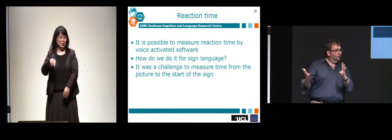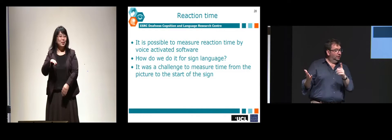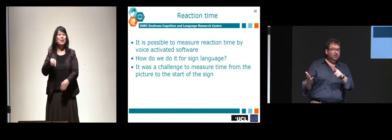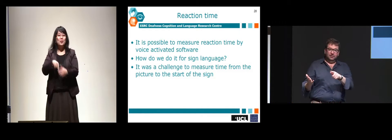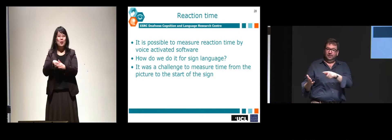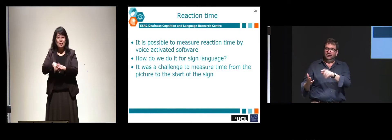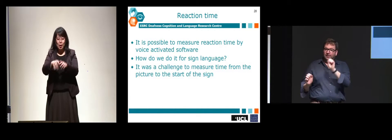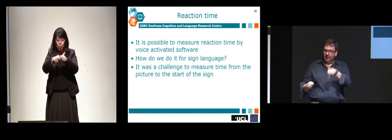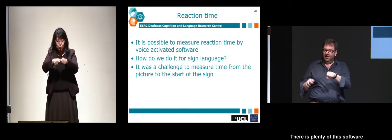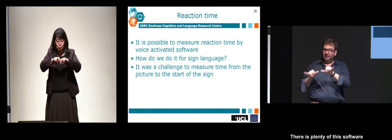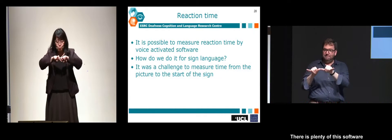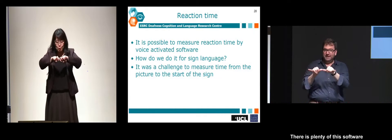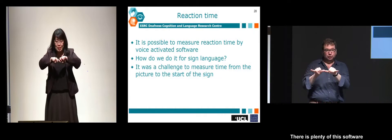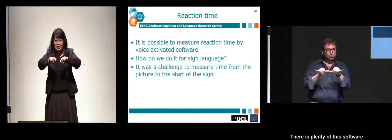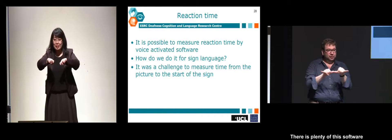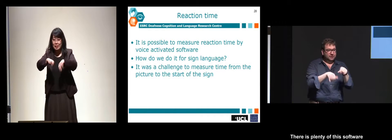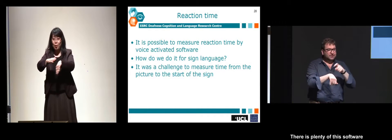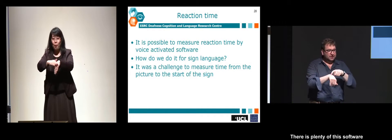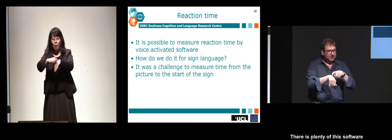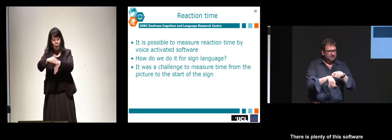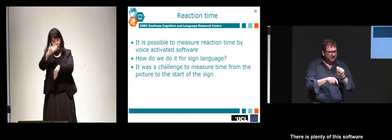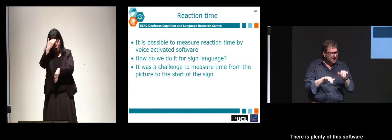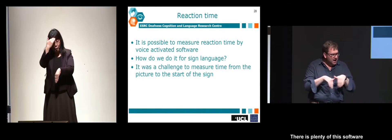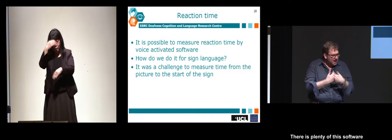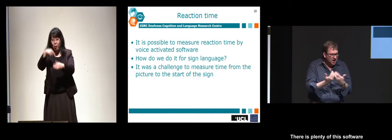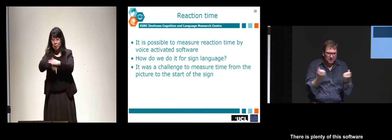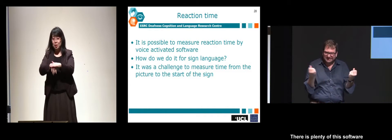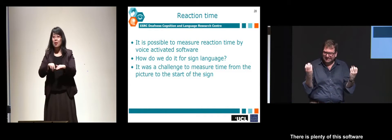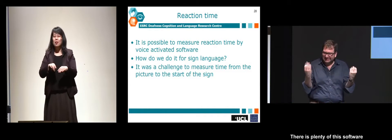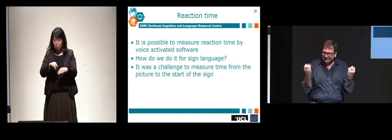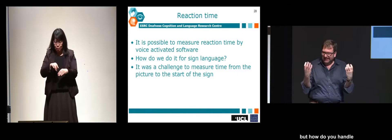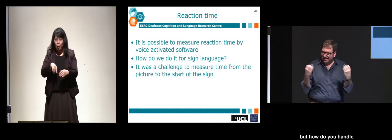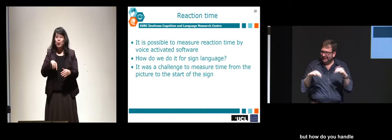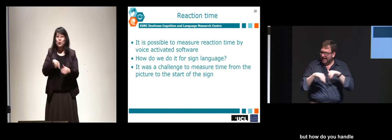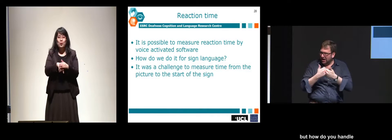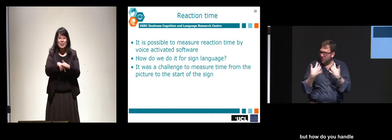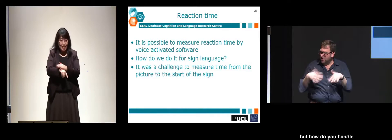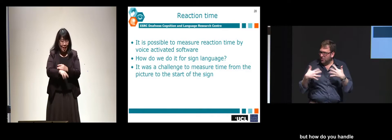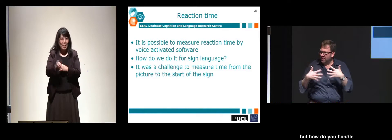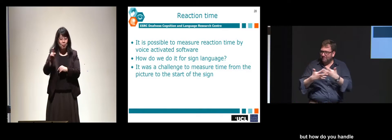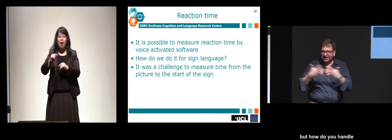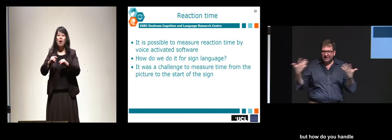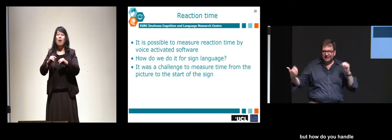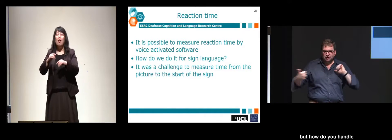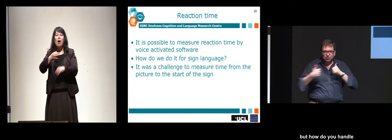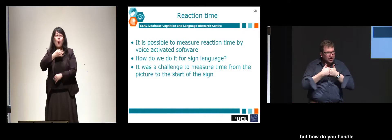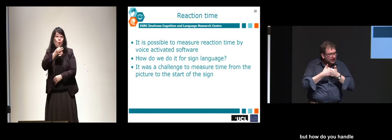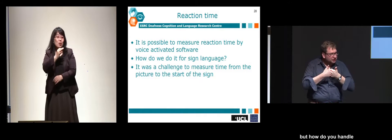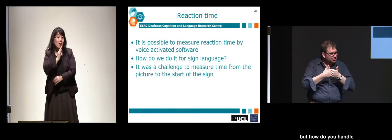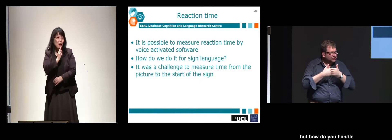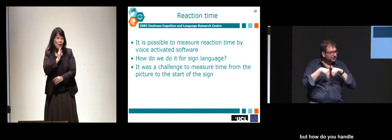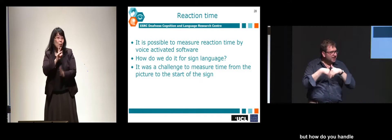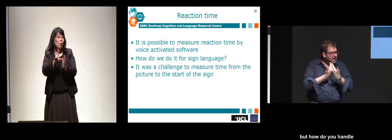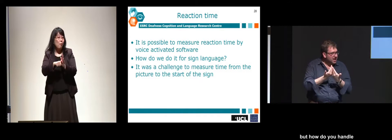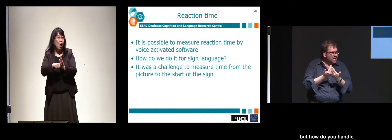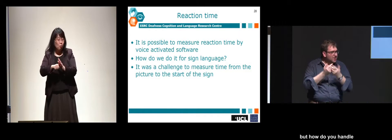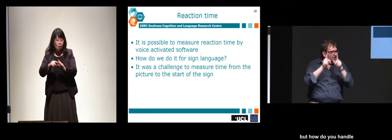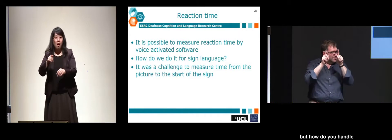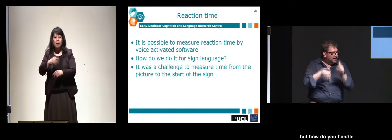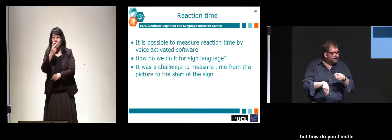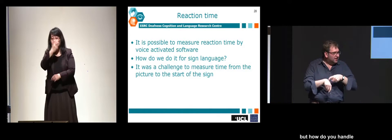response times. There's plenty of this software available for spoken language, but how do you handle coding sign language?